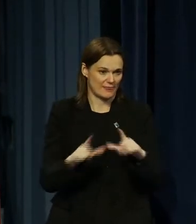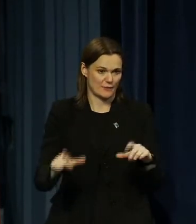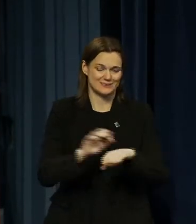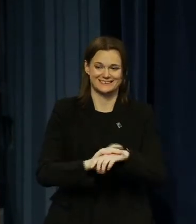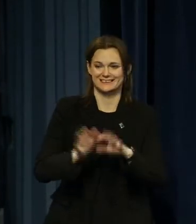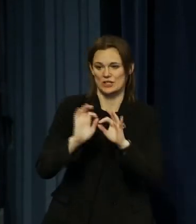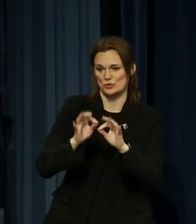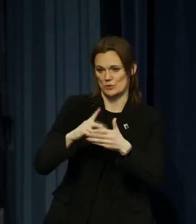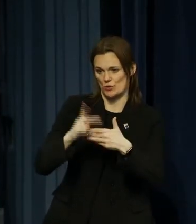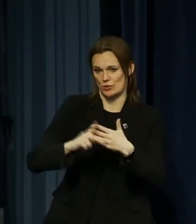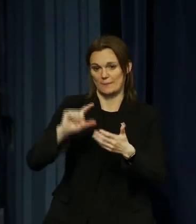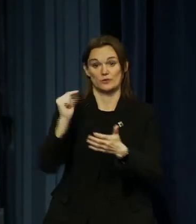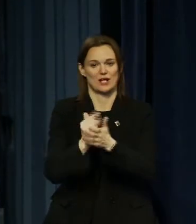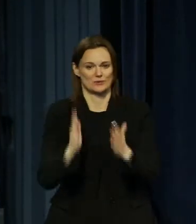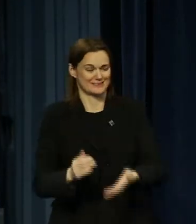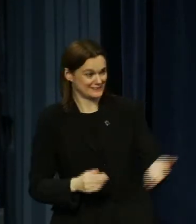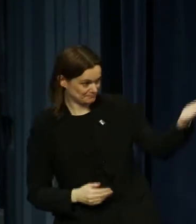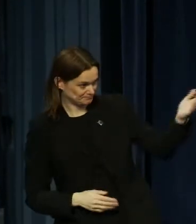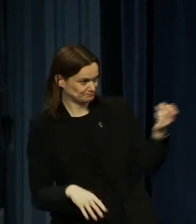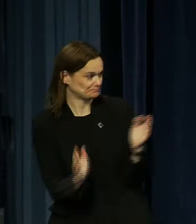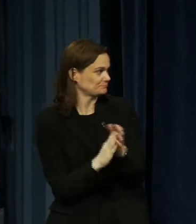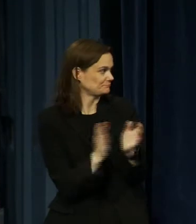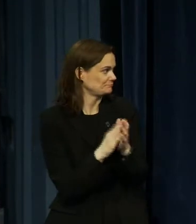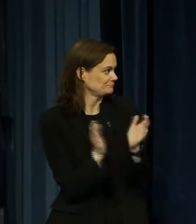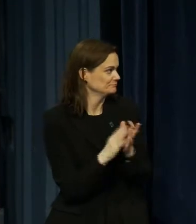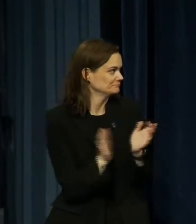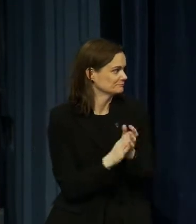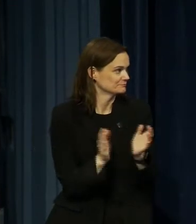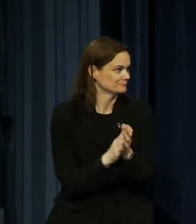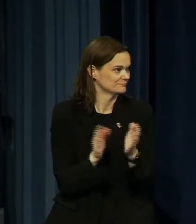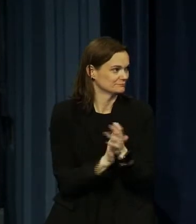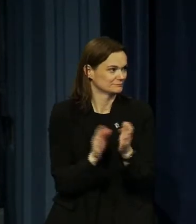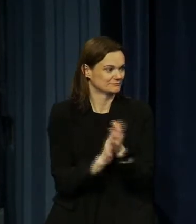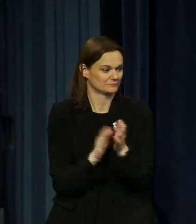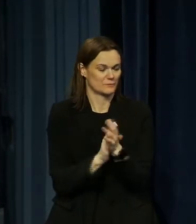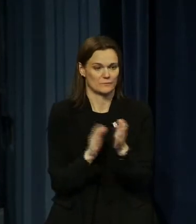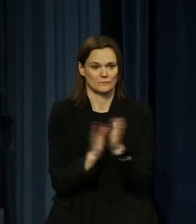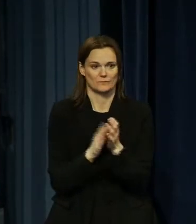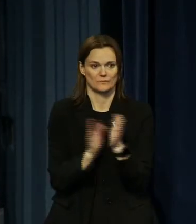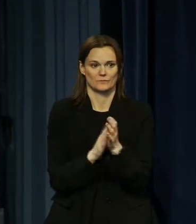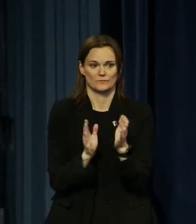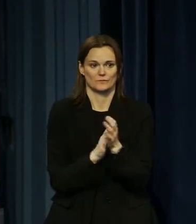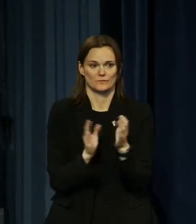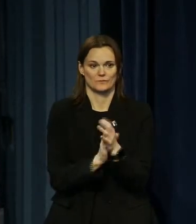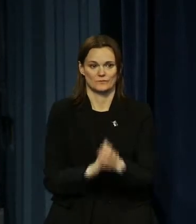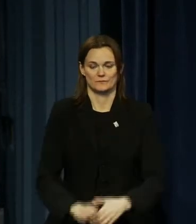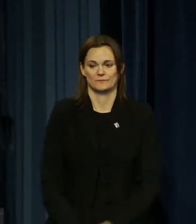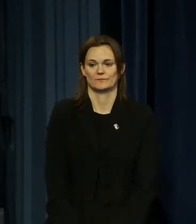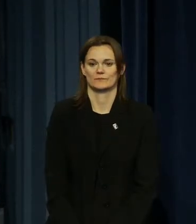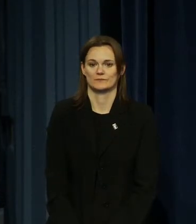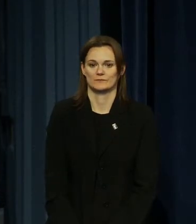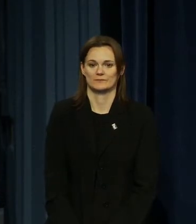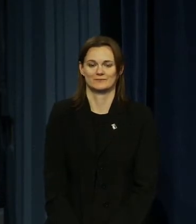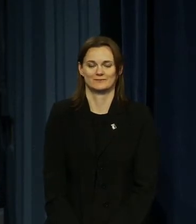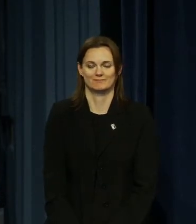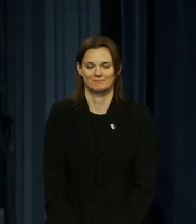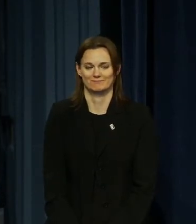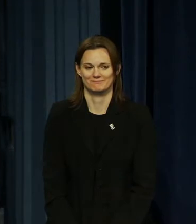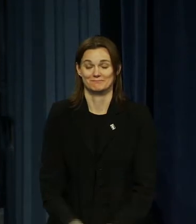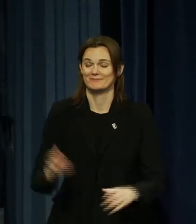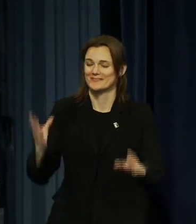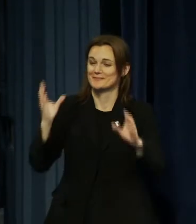together within this particular school. And even more impressed with many students,